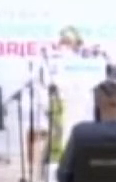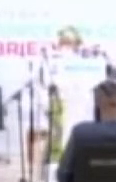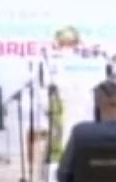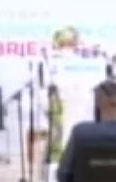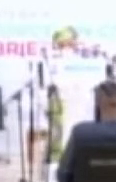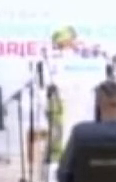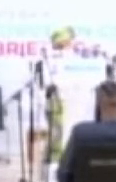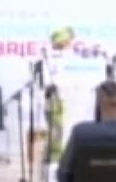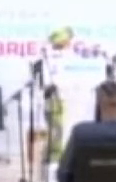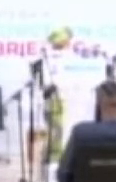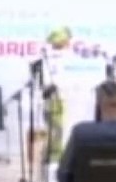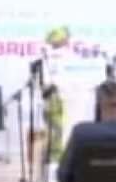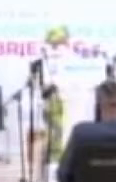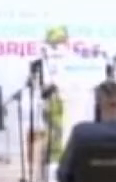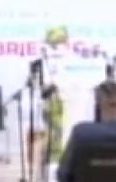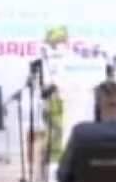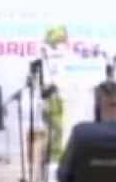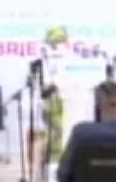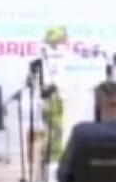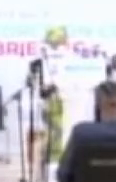honorable ministers present,